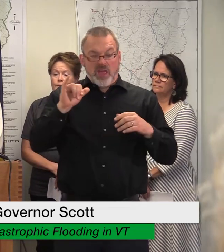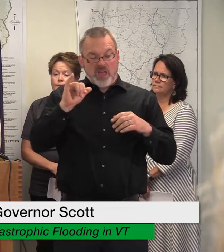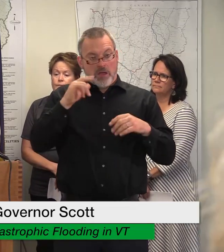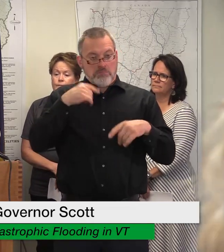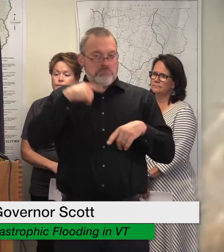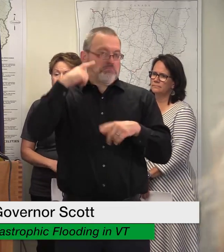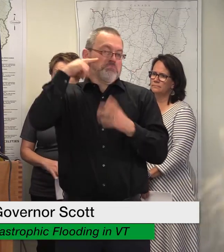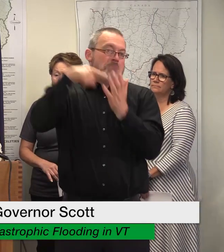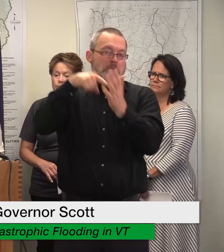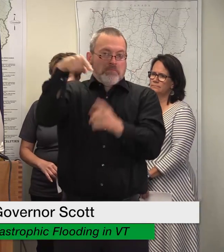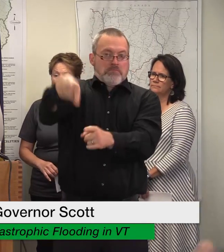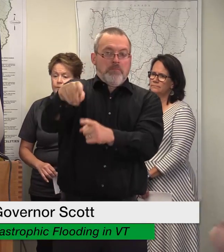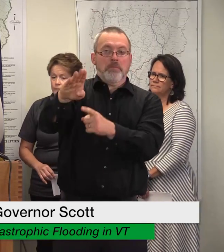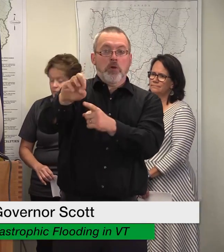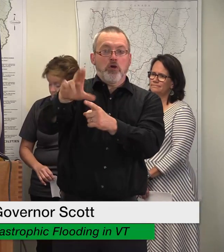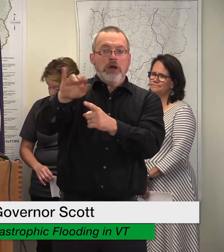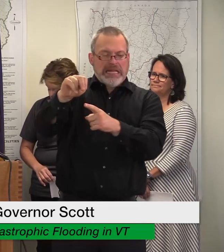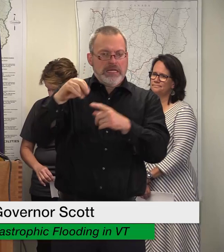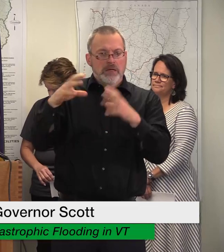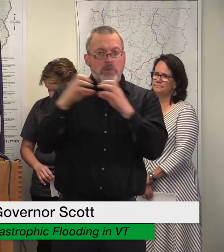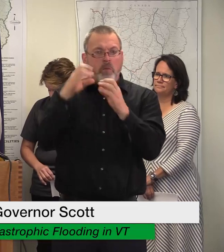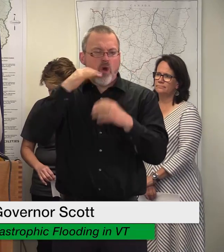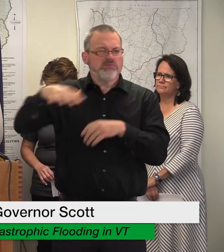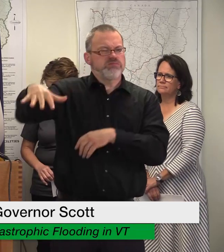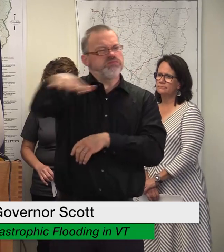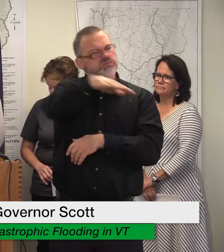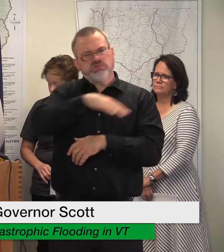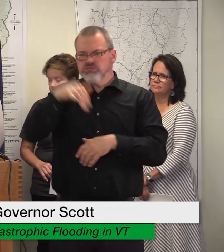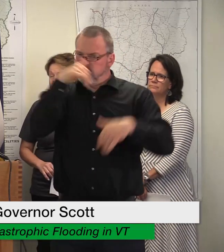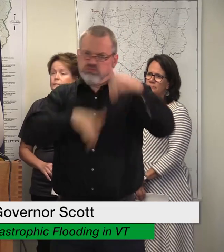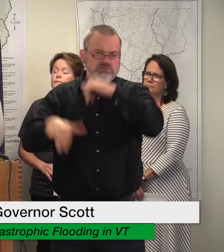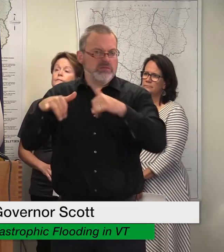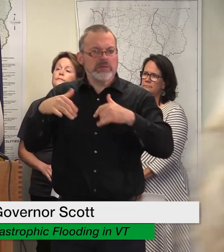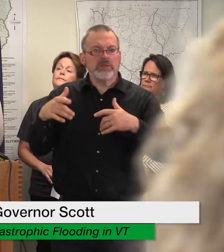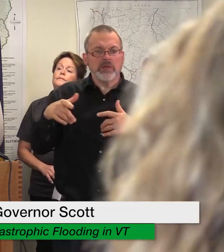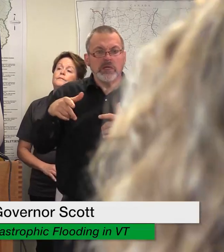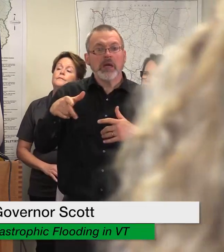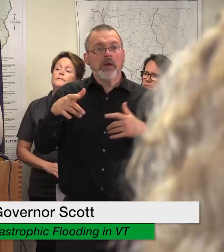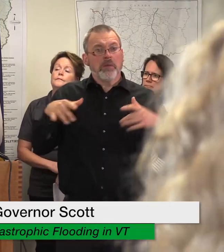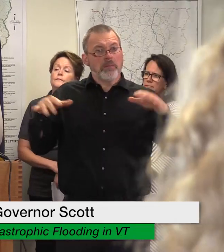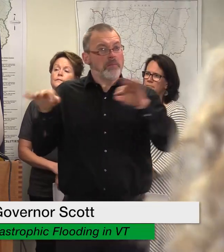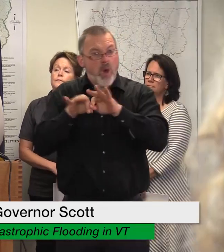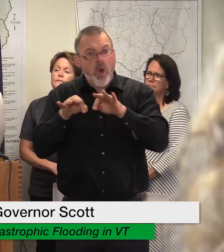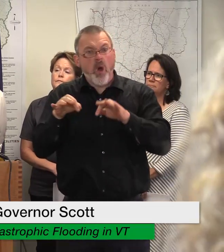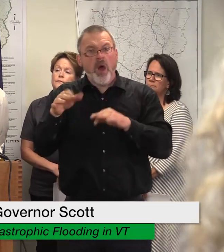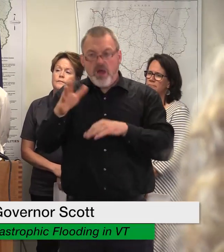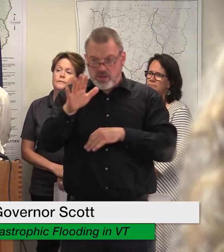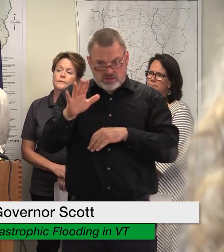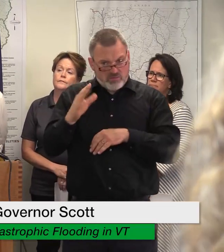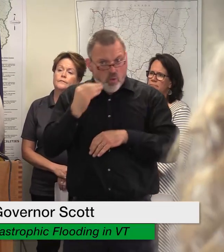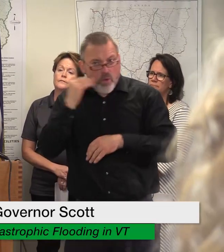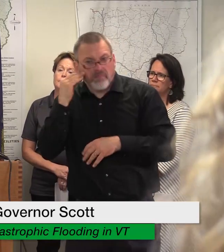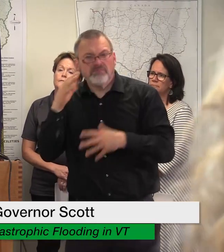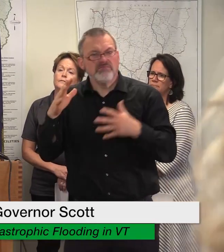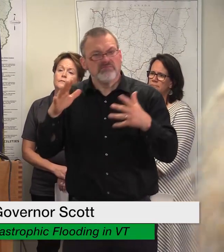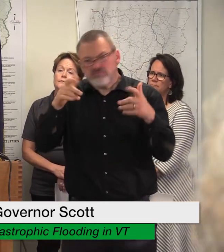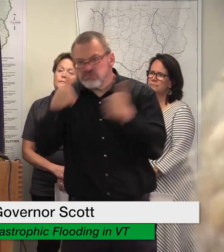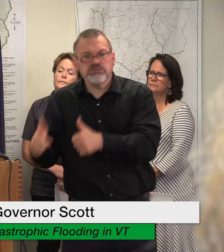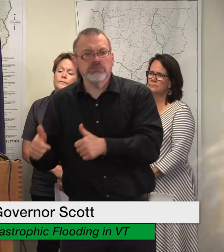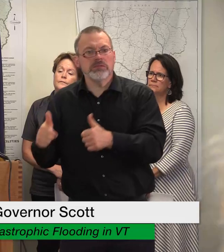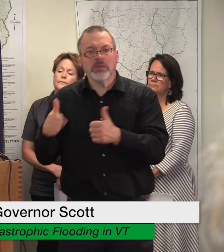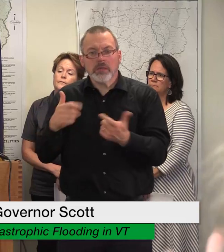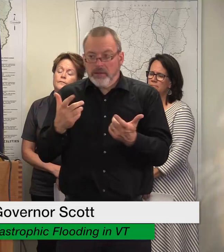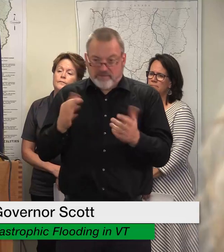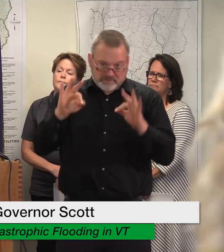Why is this so important? If your mobile home received significant damage beyond a reasonable cost to repair,